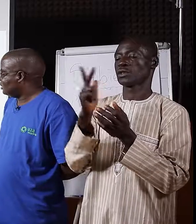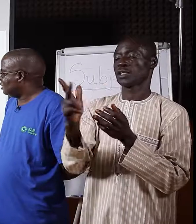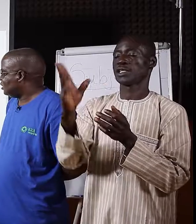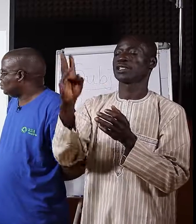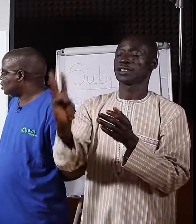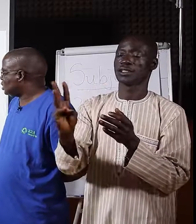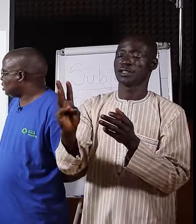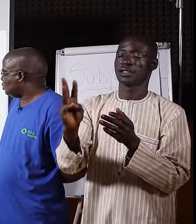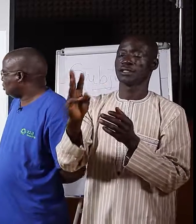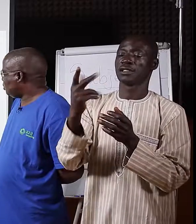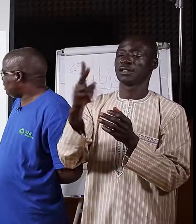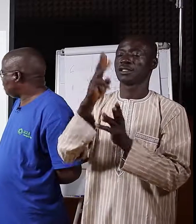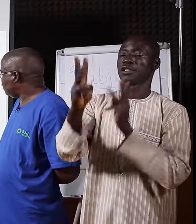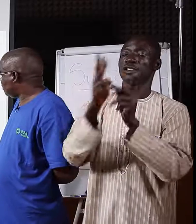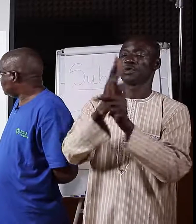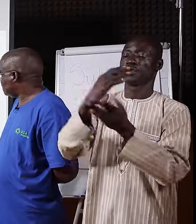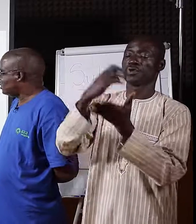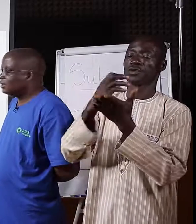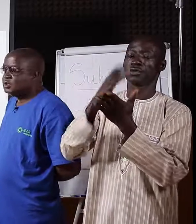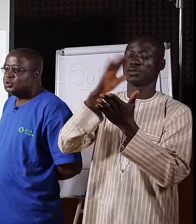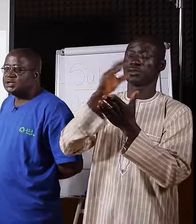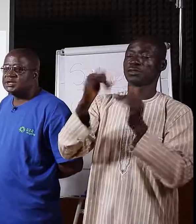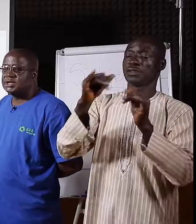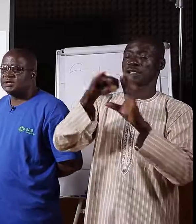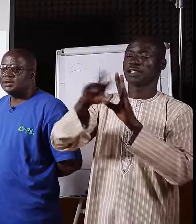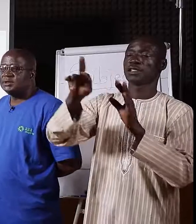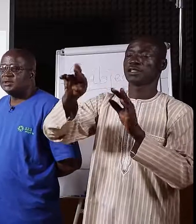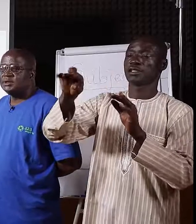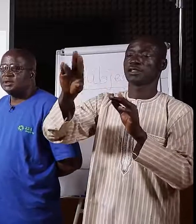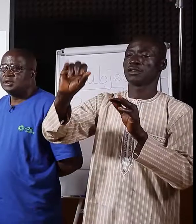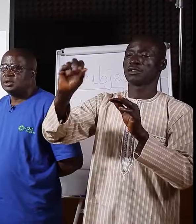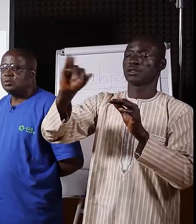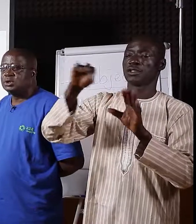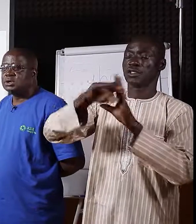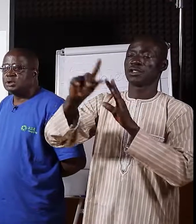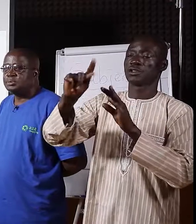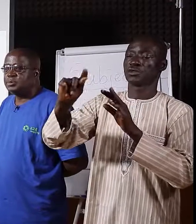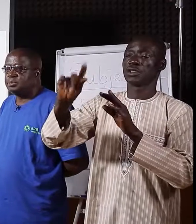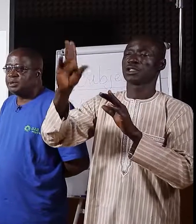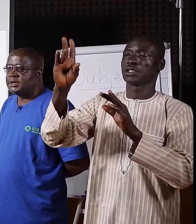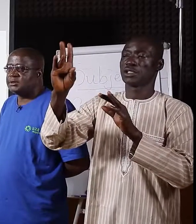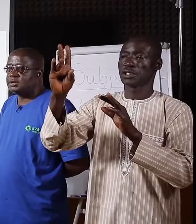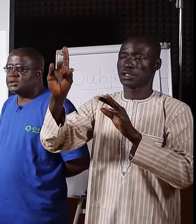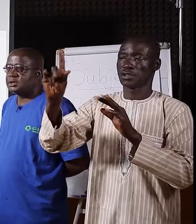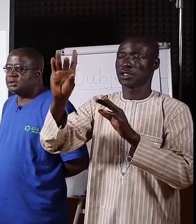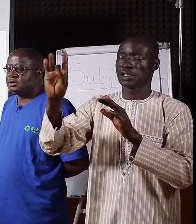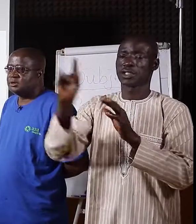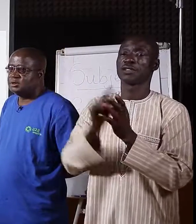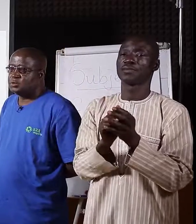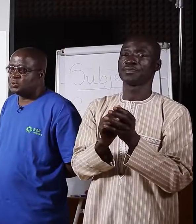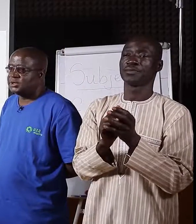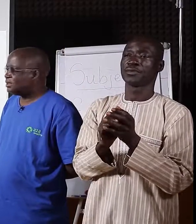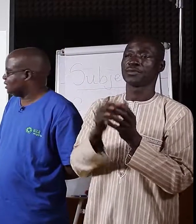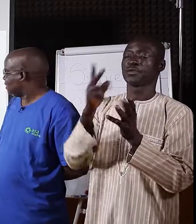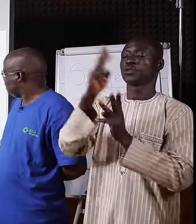36. The World Cup will be played in Russia in 2018. The World Cup will be played in Russia